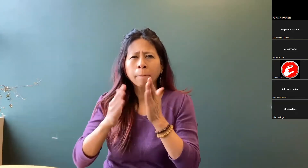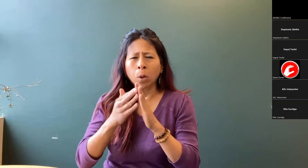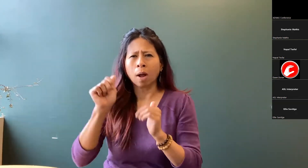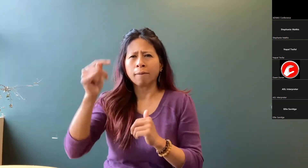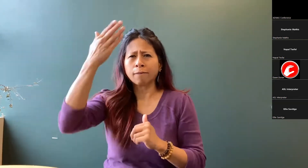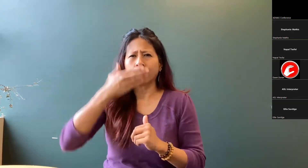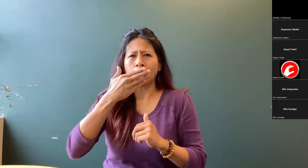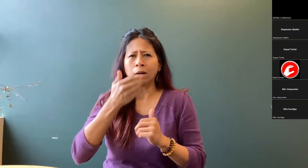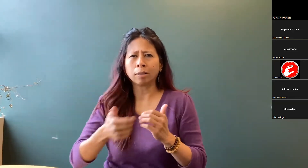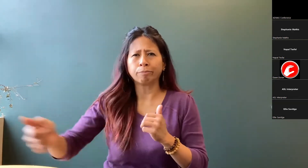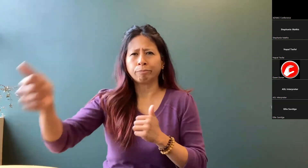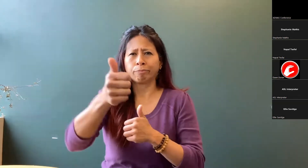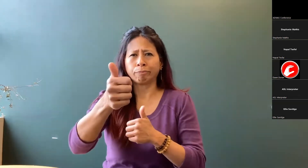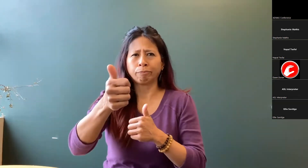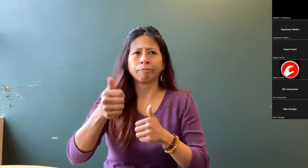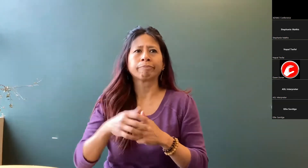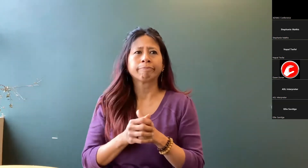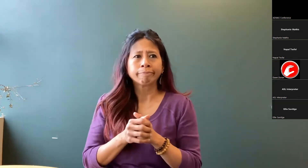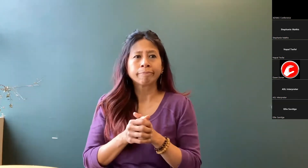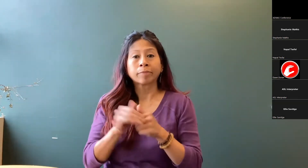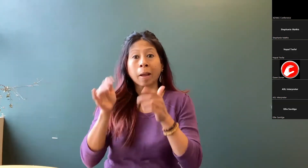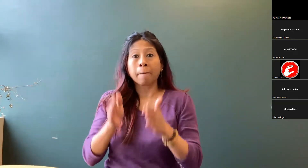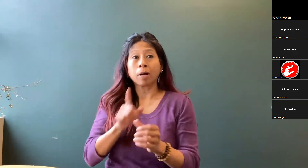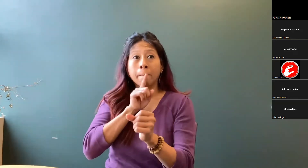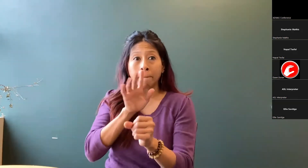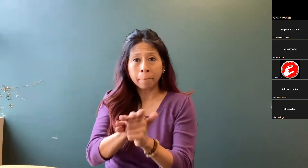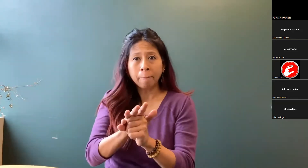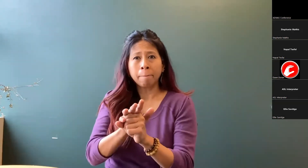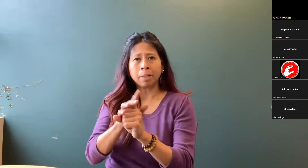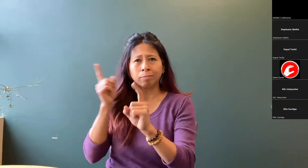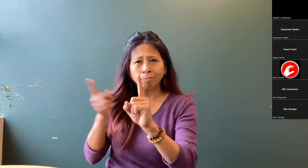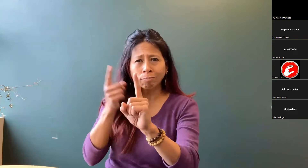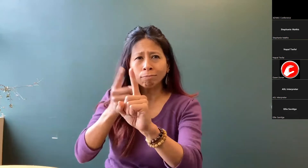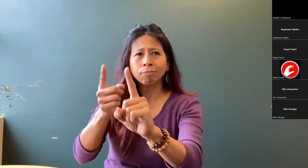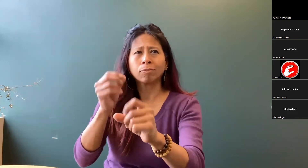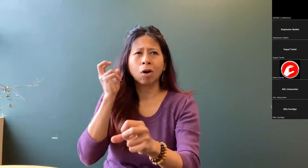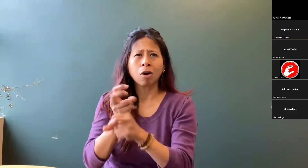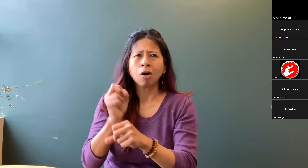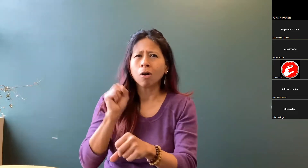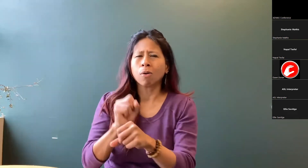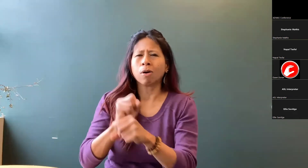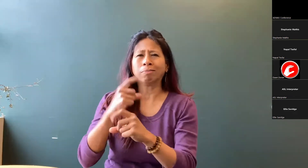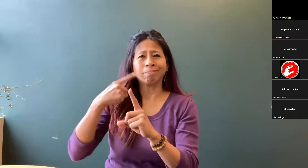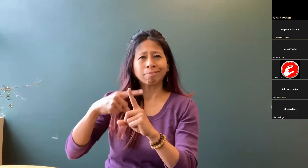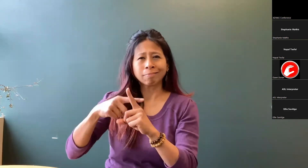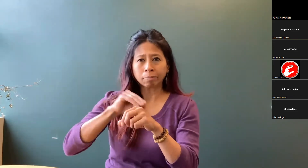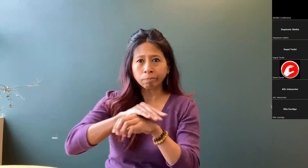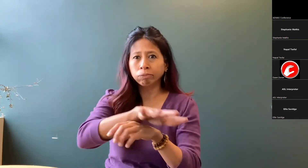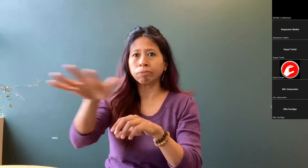groundbreaking work, always with the community at the forefront. This person's commitment, drive, and hard work has